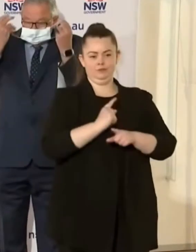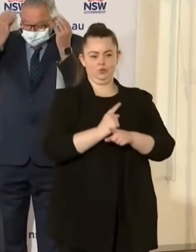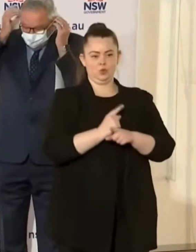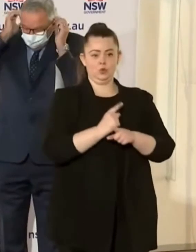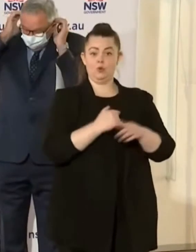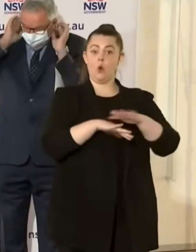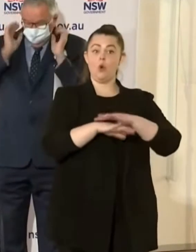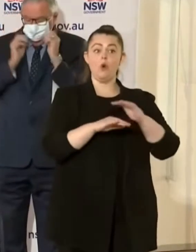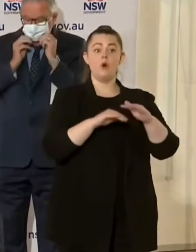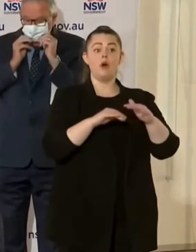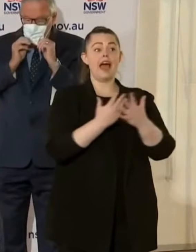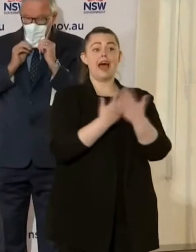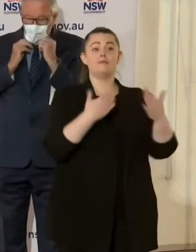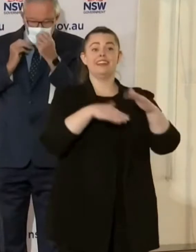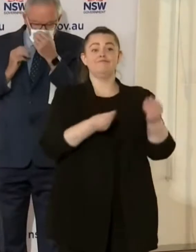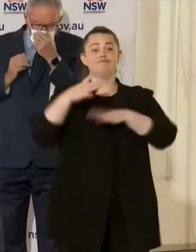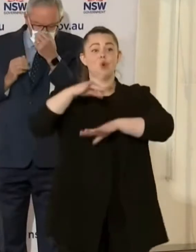of hospitalisations, we now have